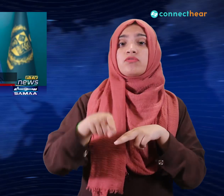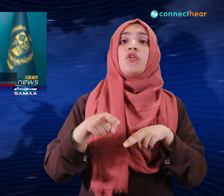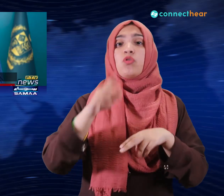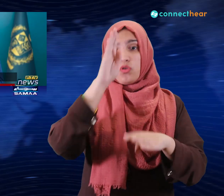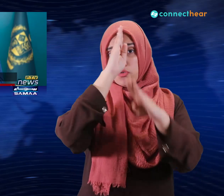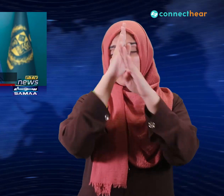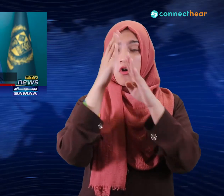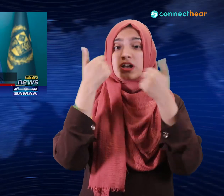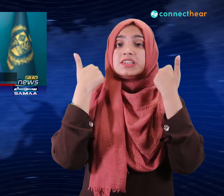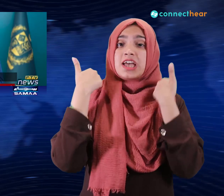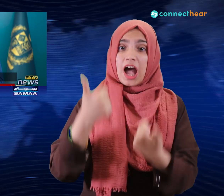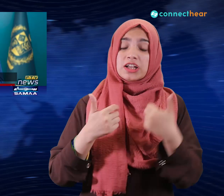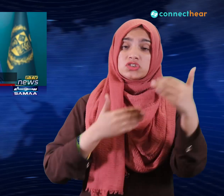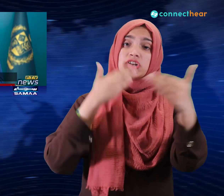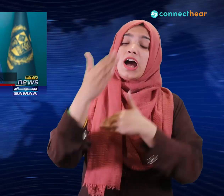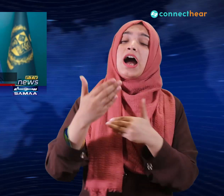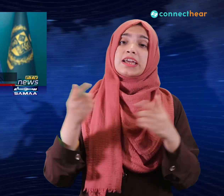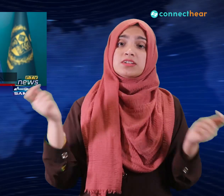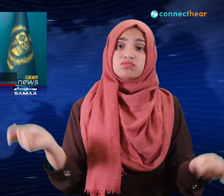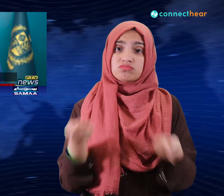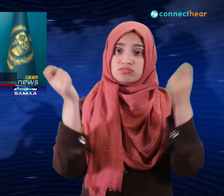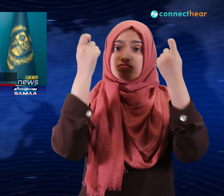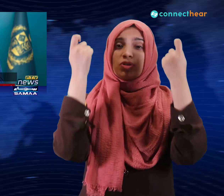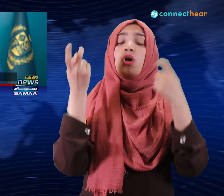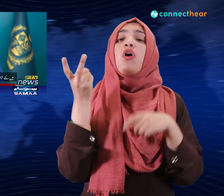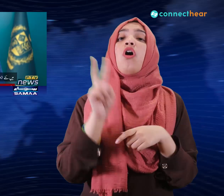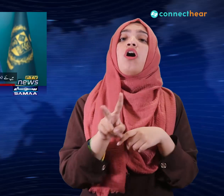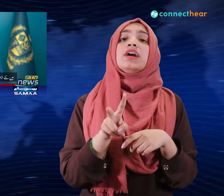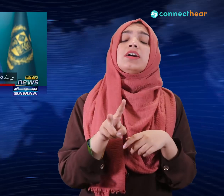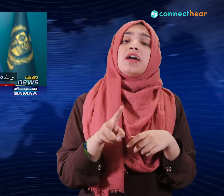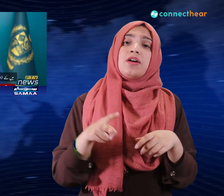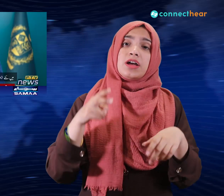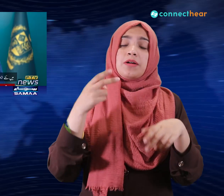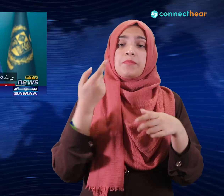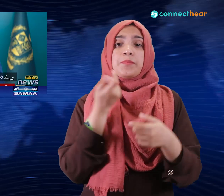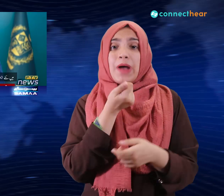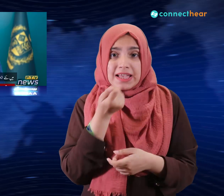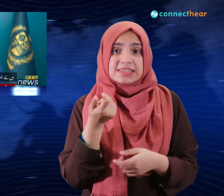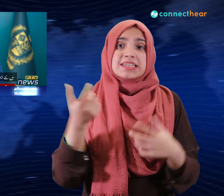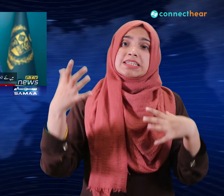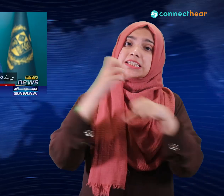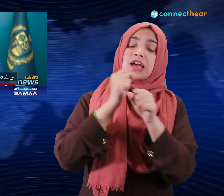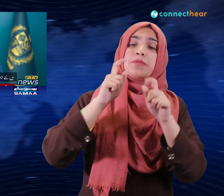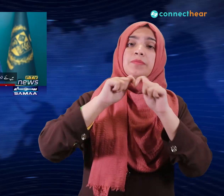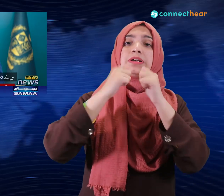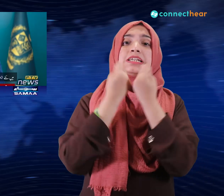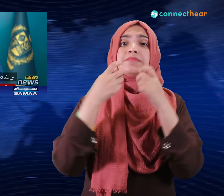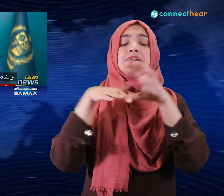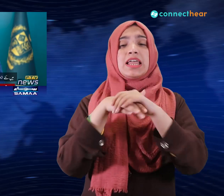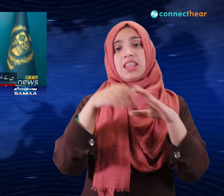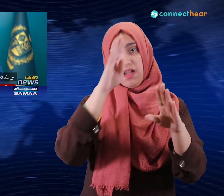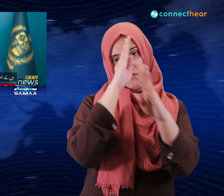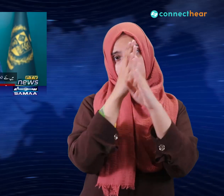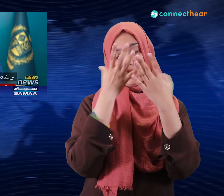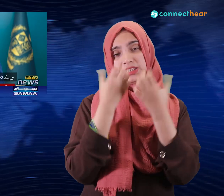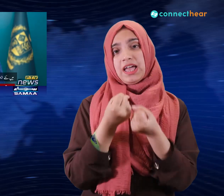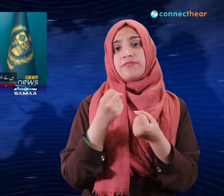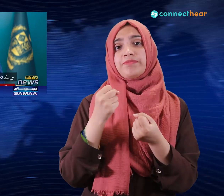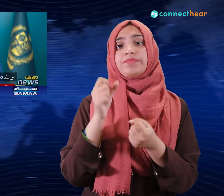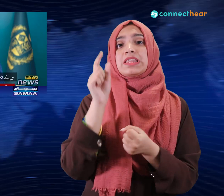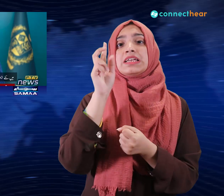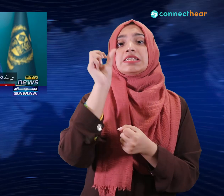an effective way to generate development financing. I welcome the agreement to create